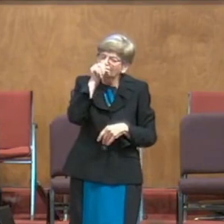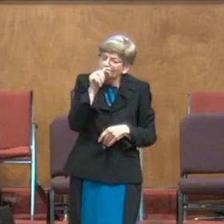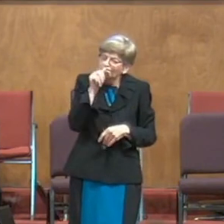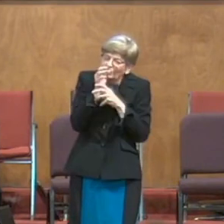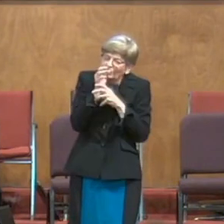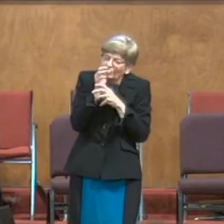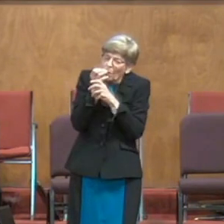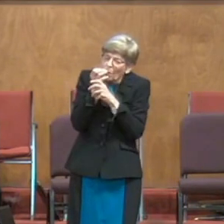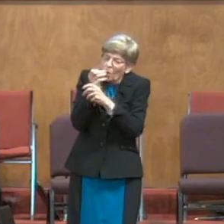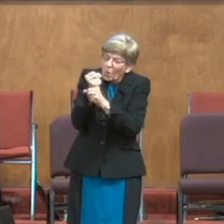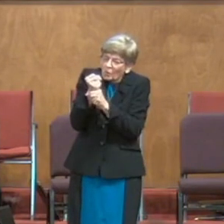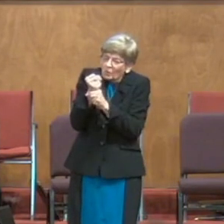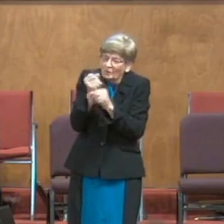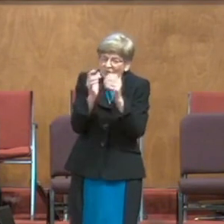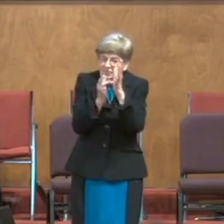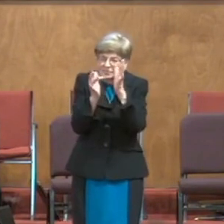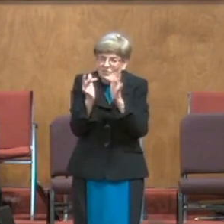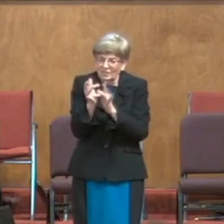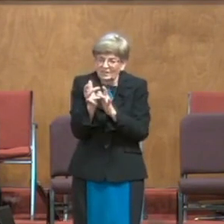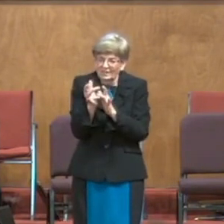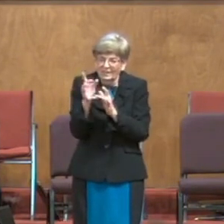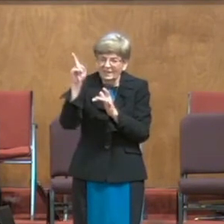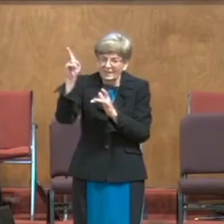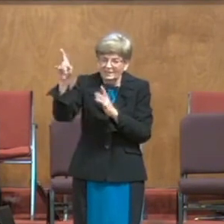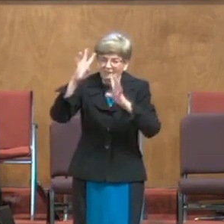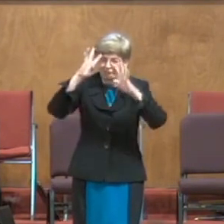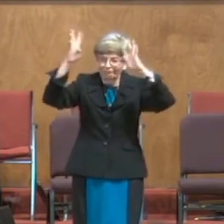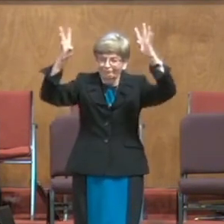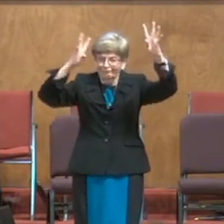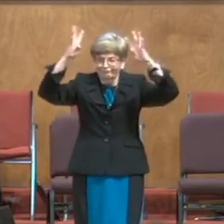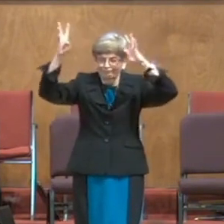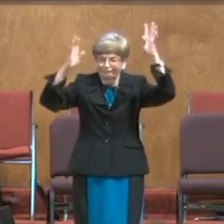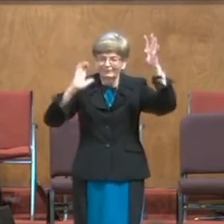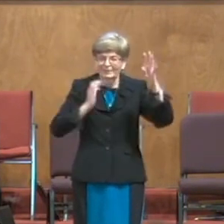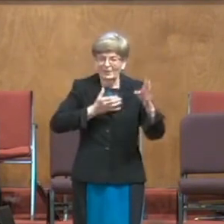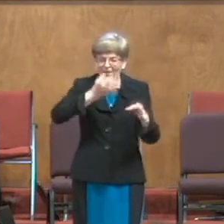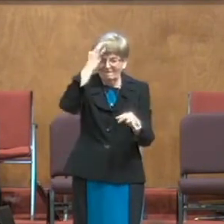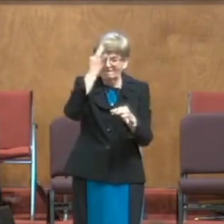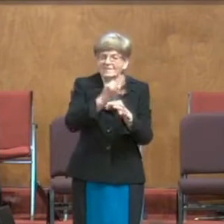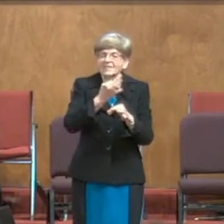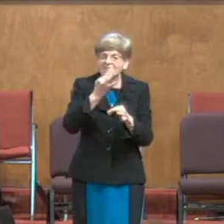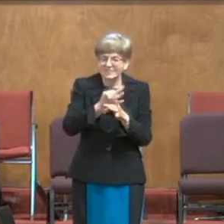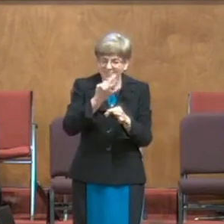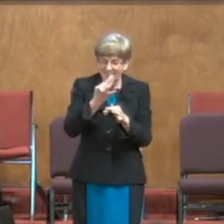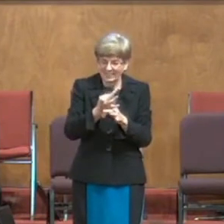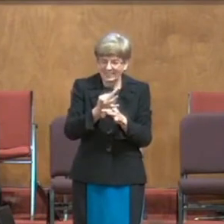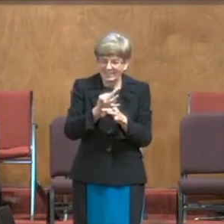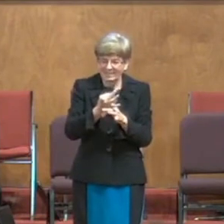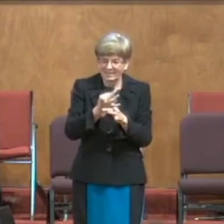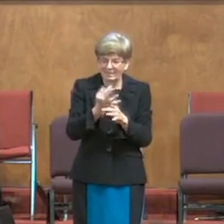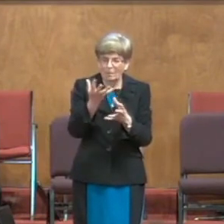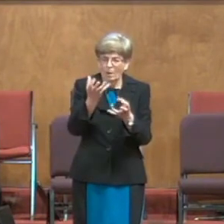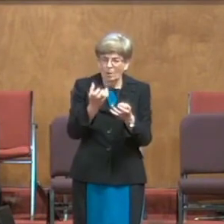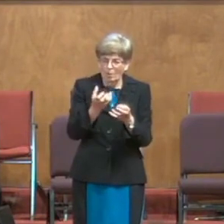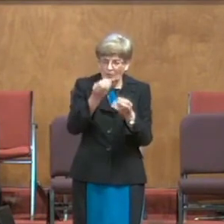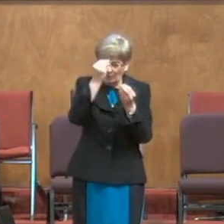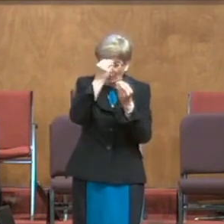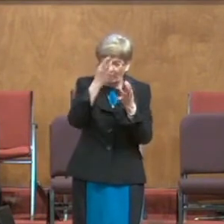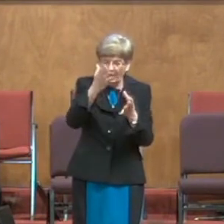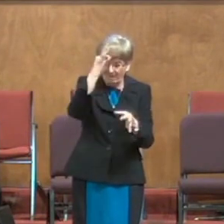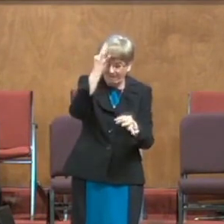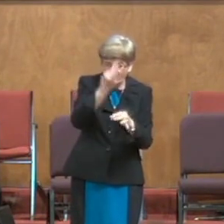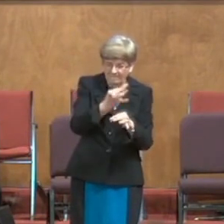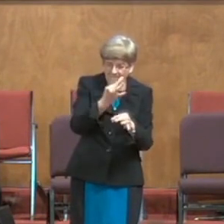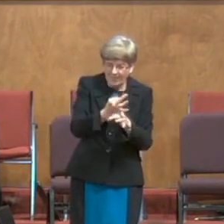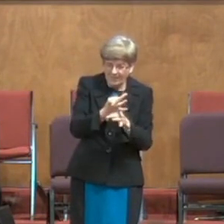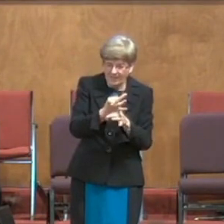and perfecter of our faith. And we would keep the faith. And that we would trust that you are always in control, Lord, that